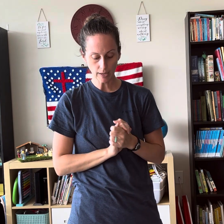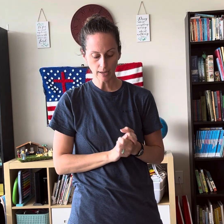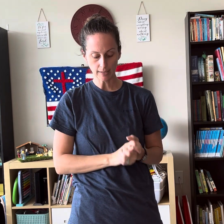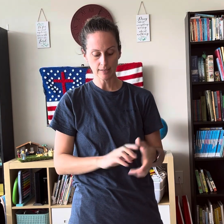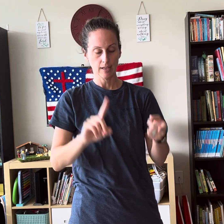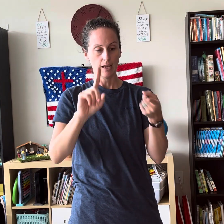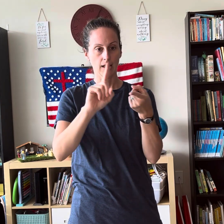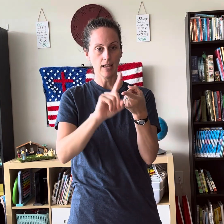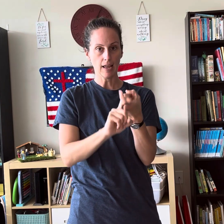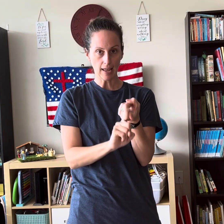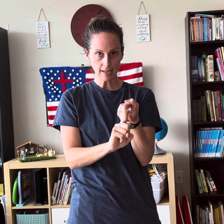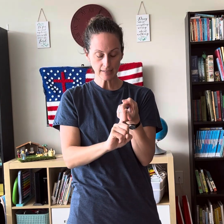it's et